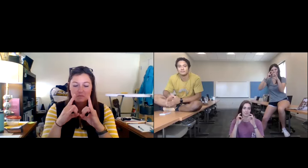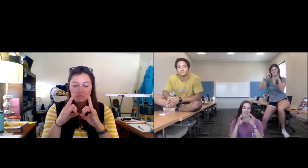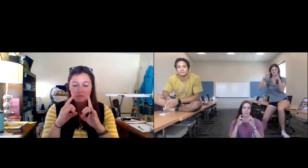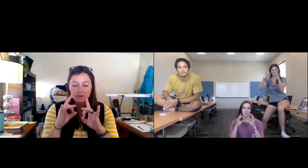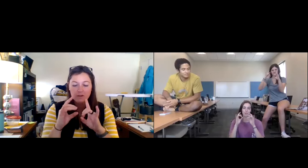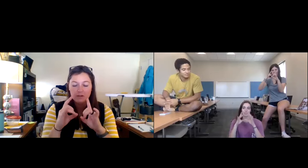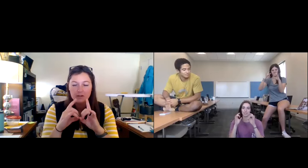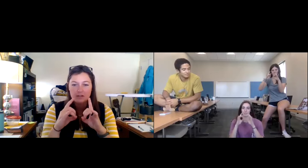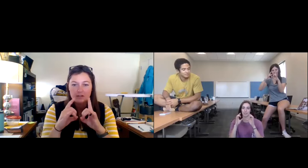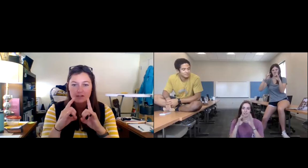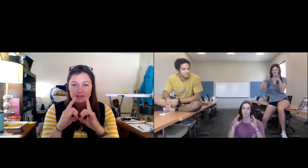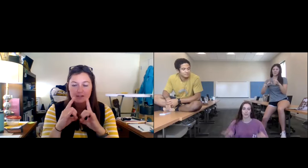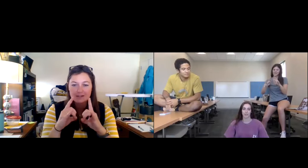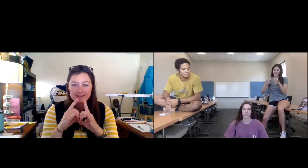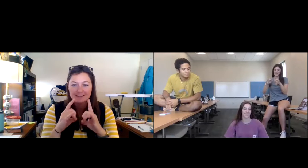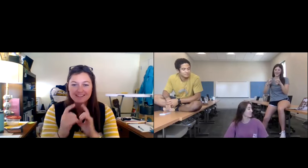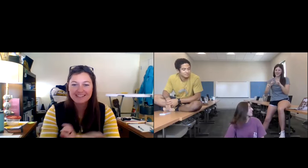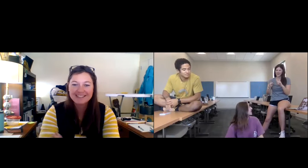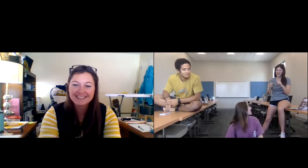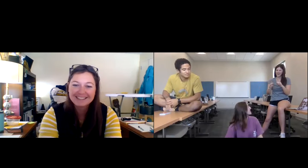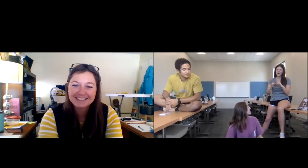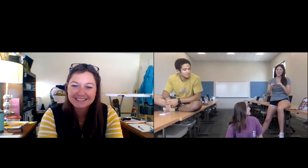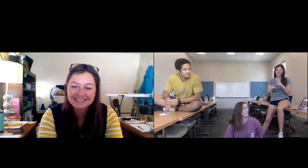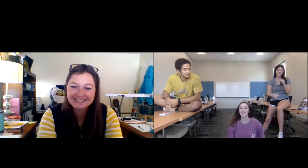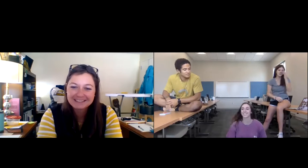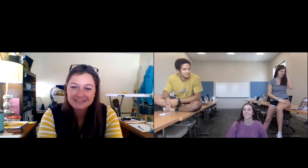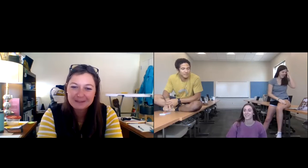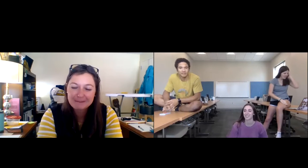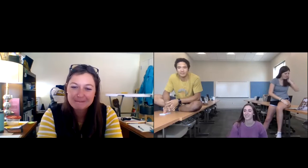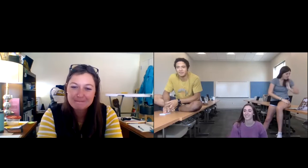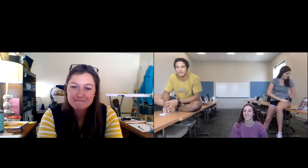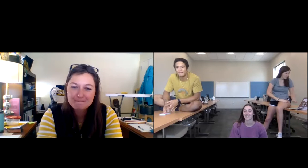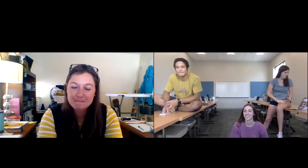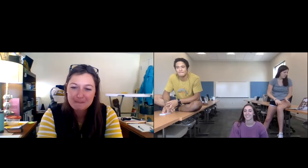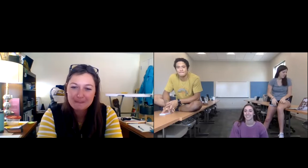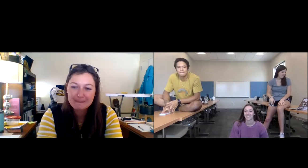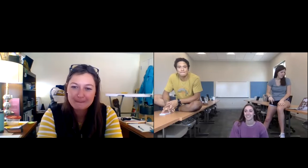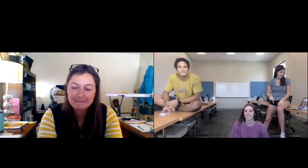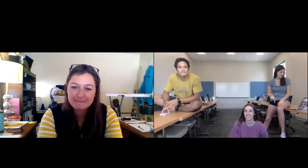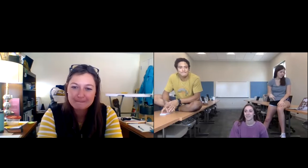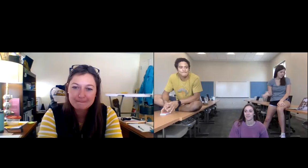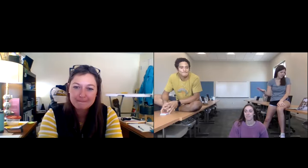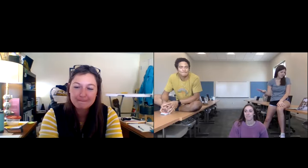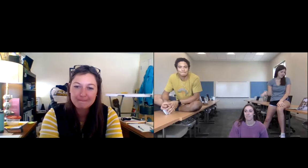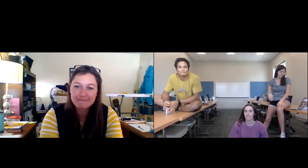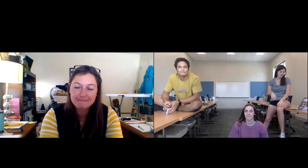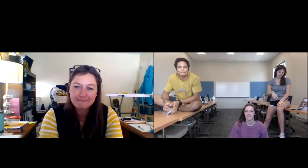I have a mug with this symbol on it from Oh, when really? I went to the Oh, that's Starbucks. cool. It was really cool. And then abbreviation for pumpkin